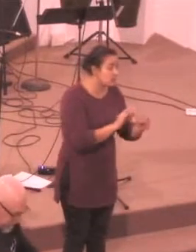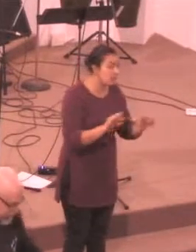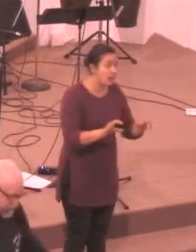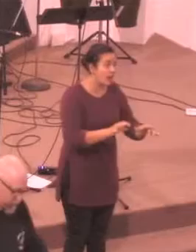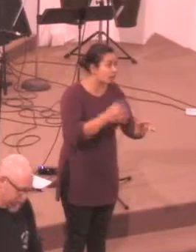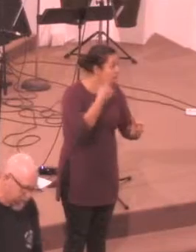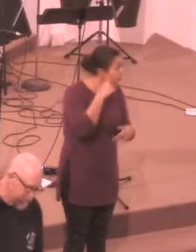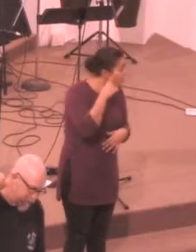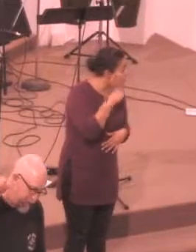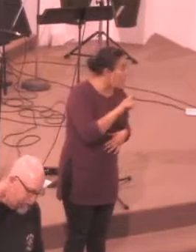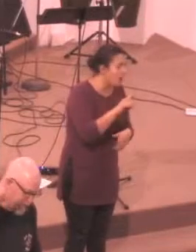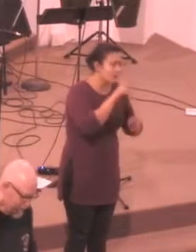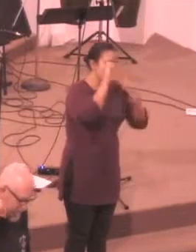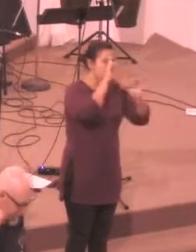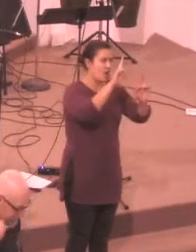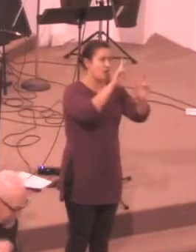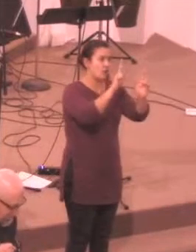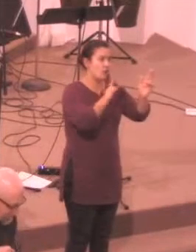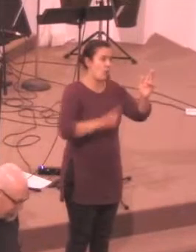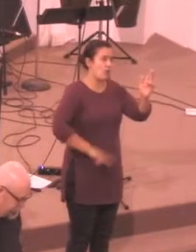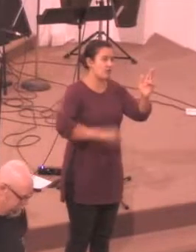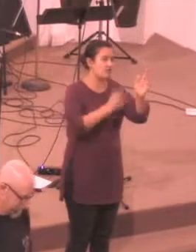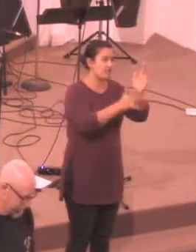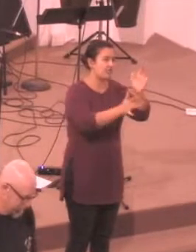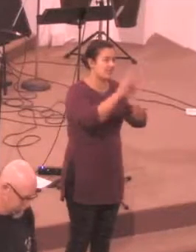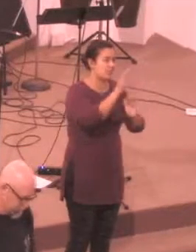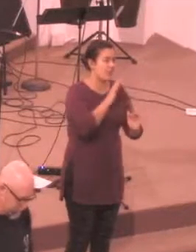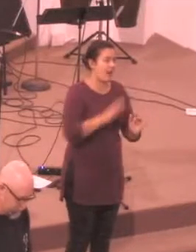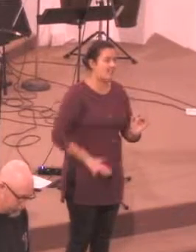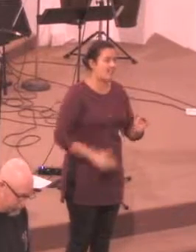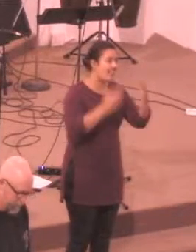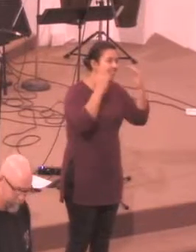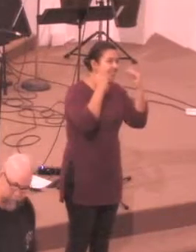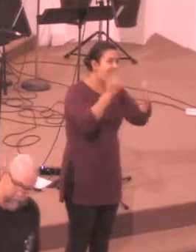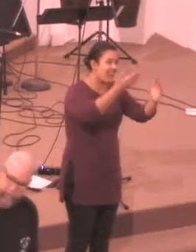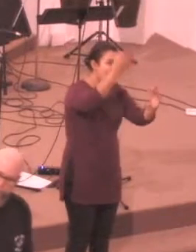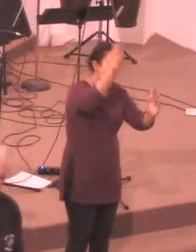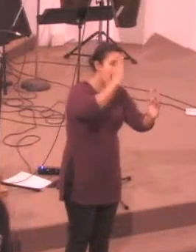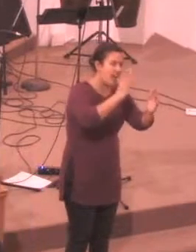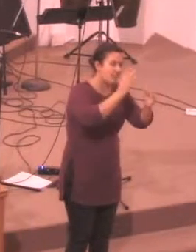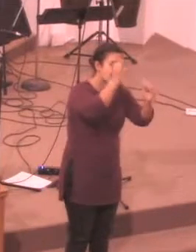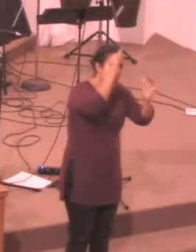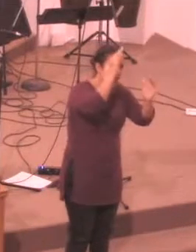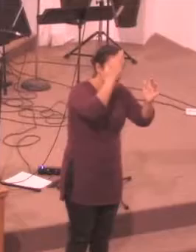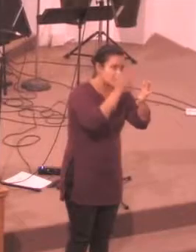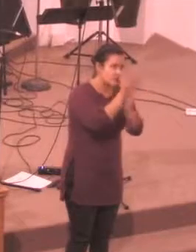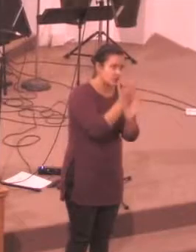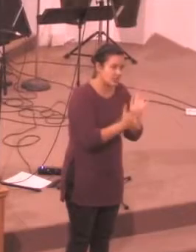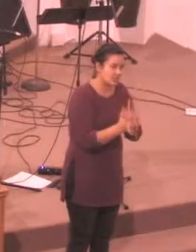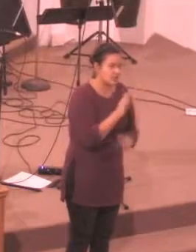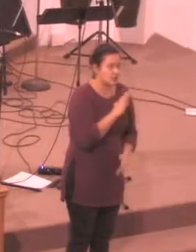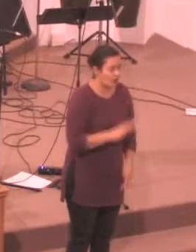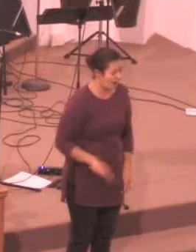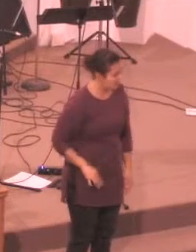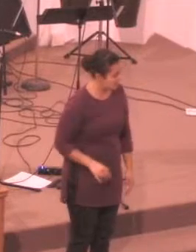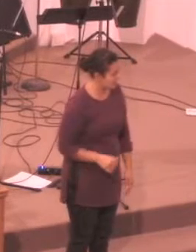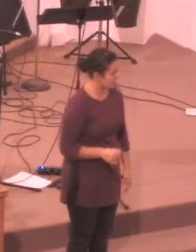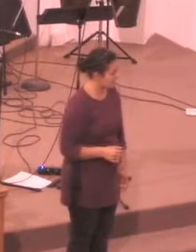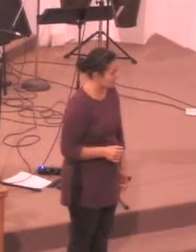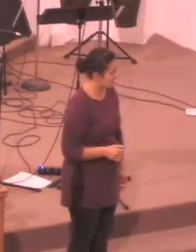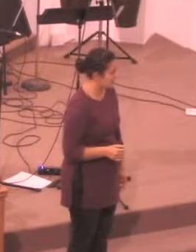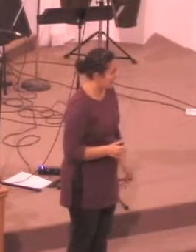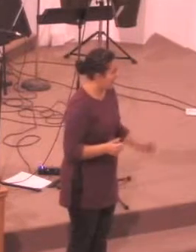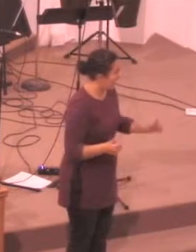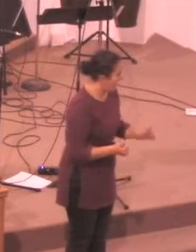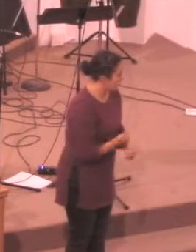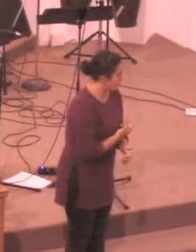Lord Jesus, giving thanks to God the Father through Him. Everything we do, what's coming